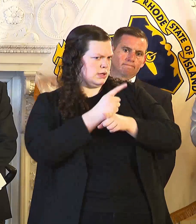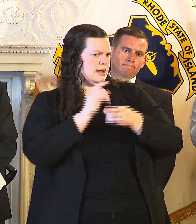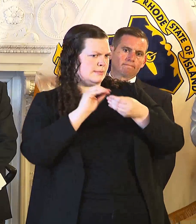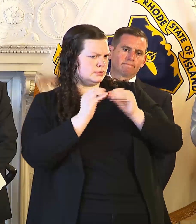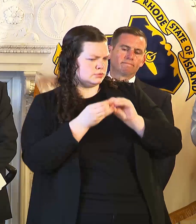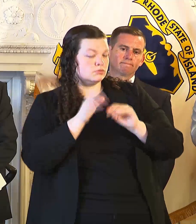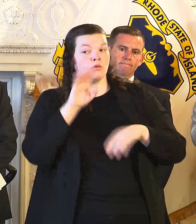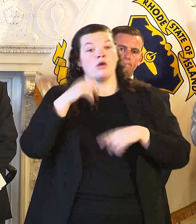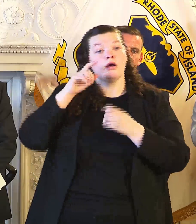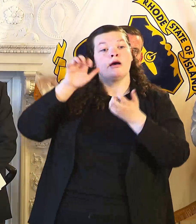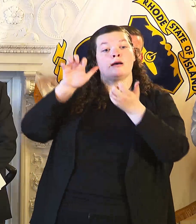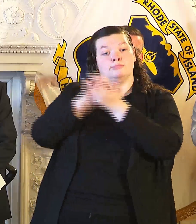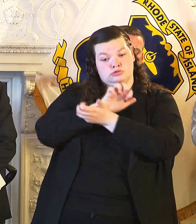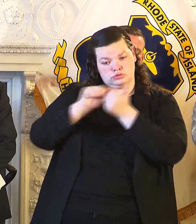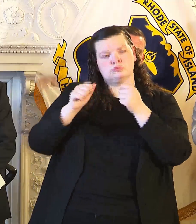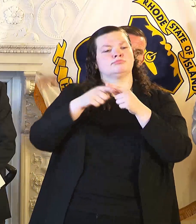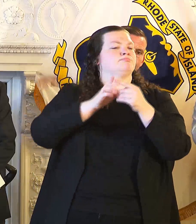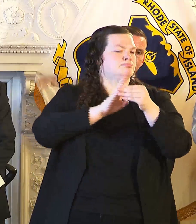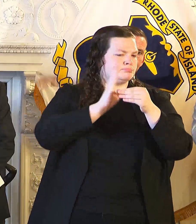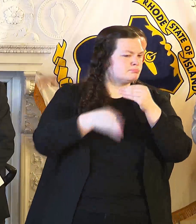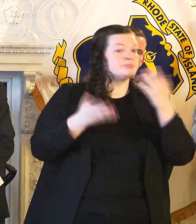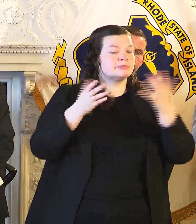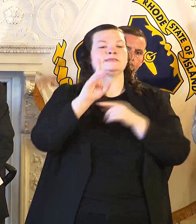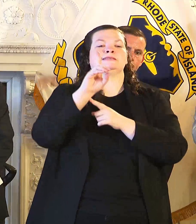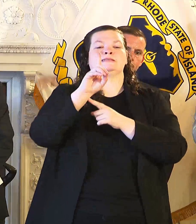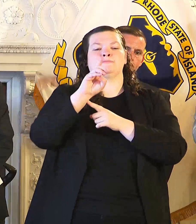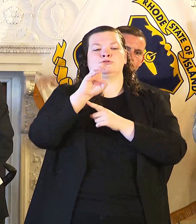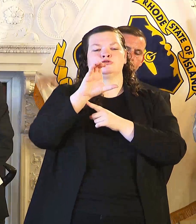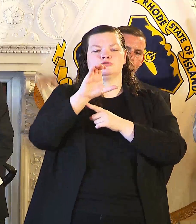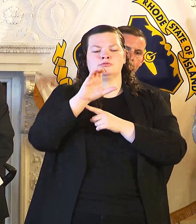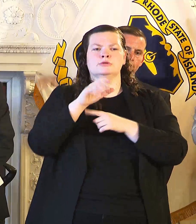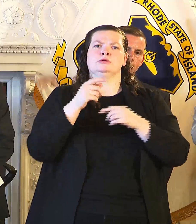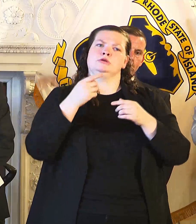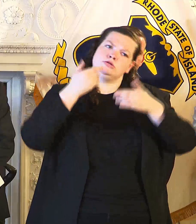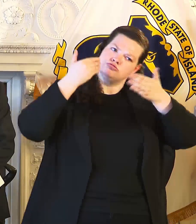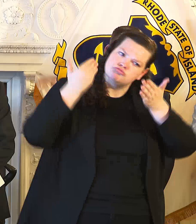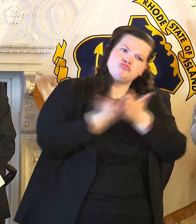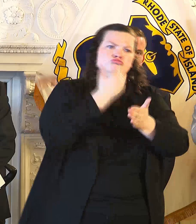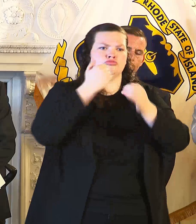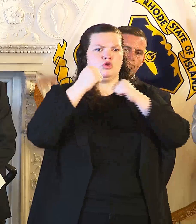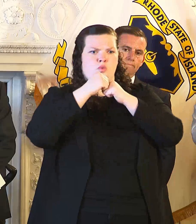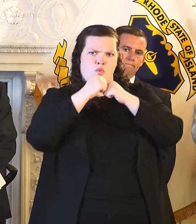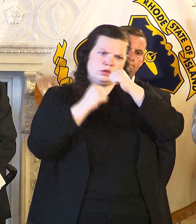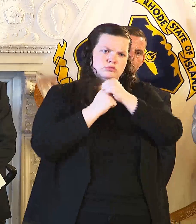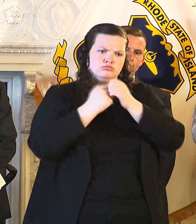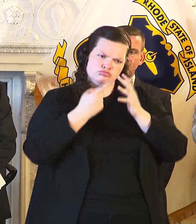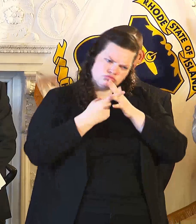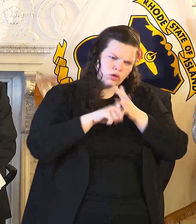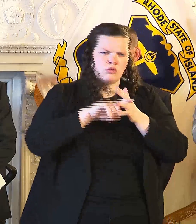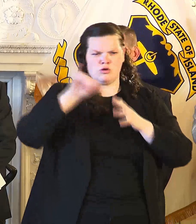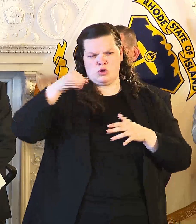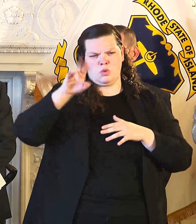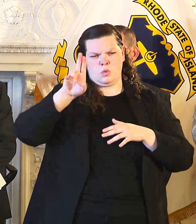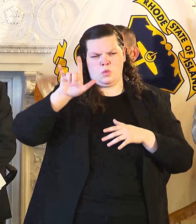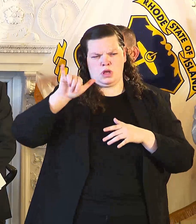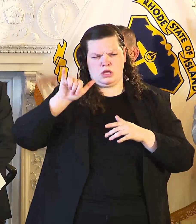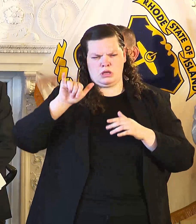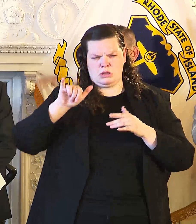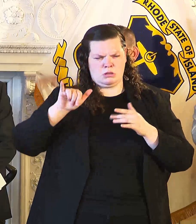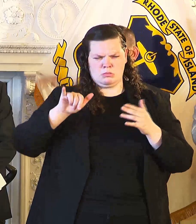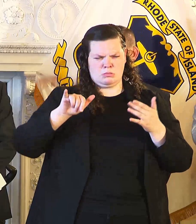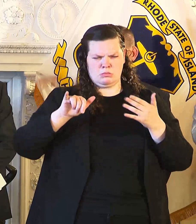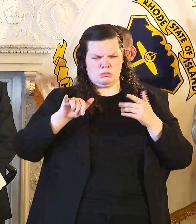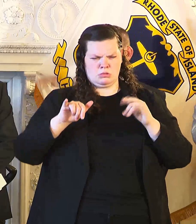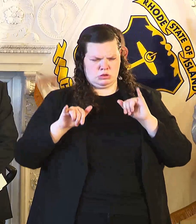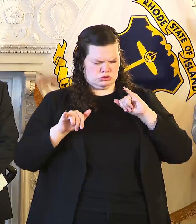new construction project will begin work in July. So when does construction actually begin? Is that January 26th? I'll